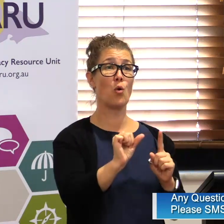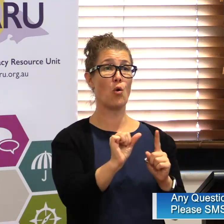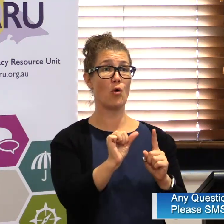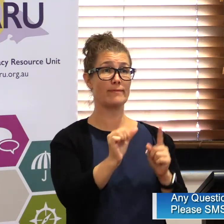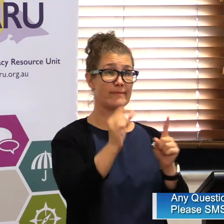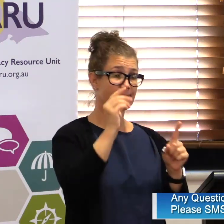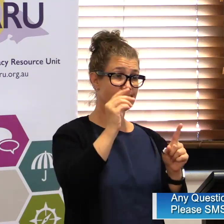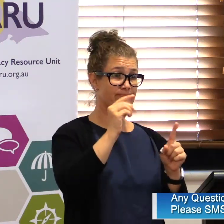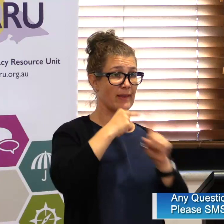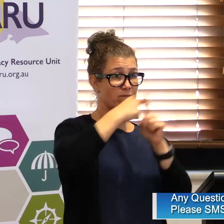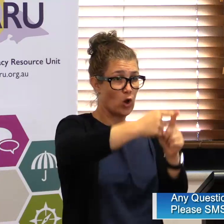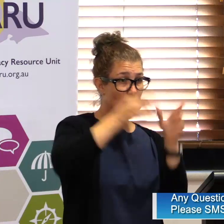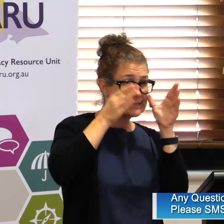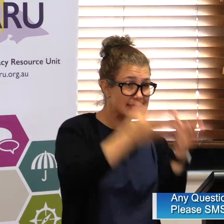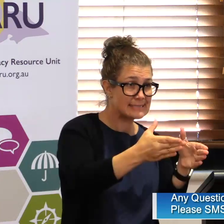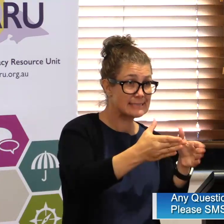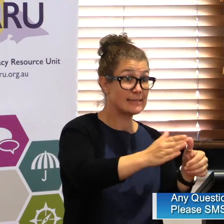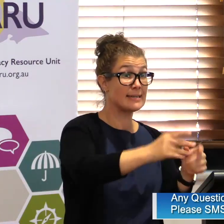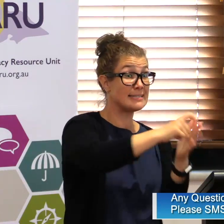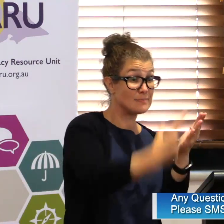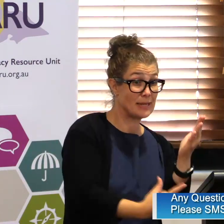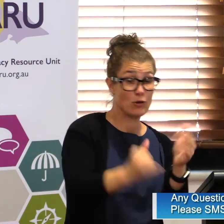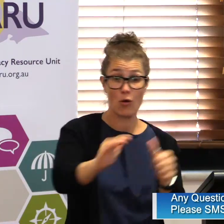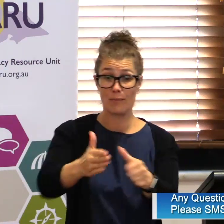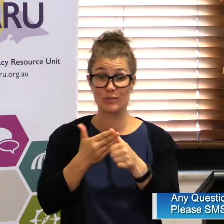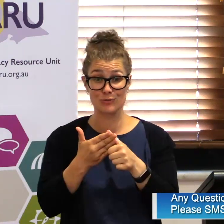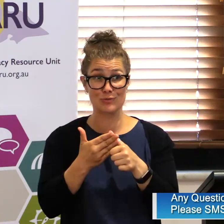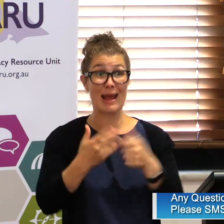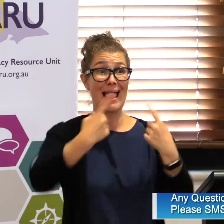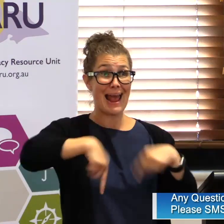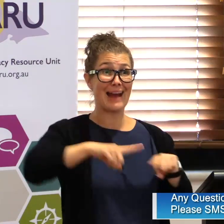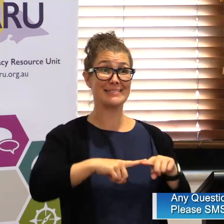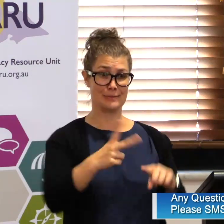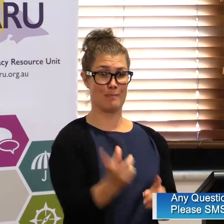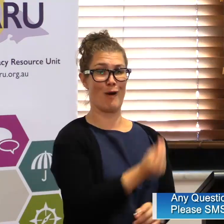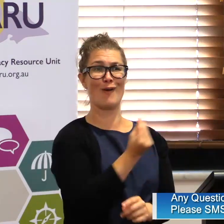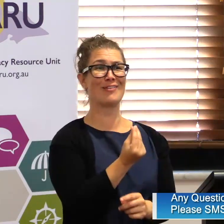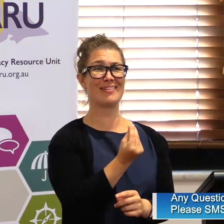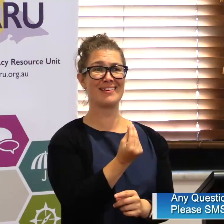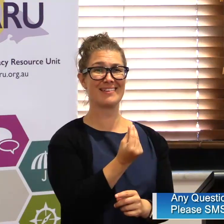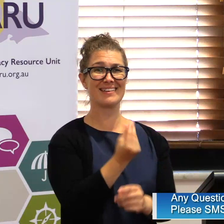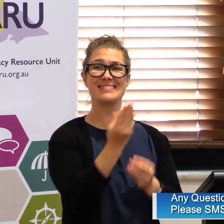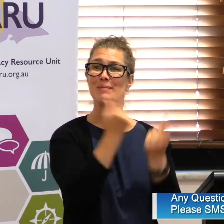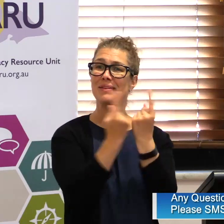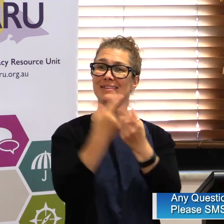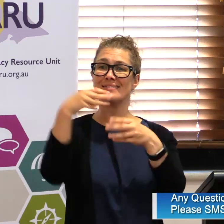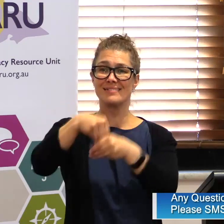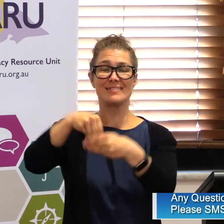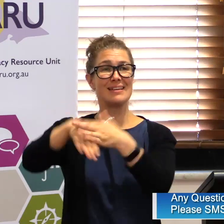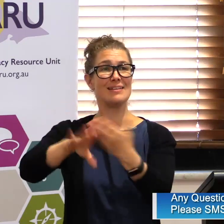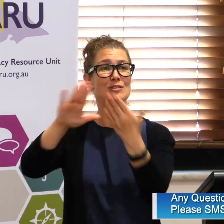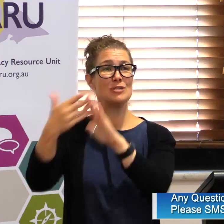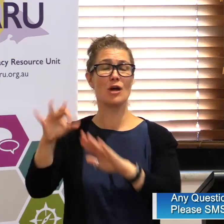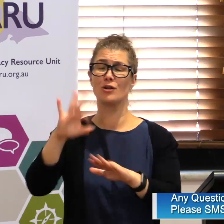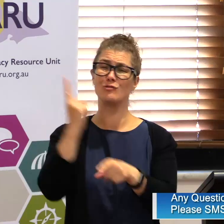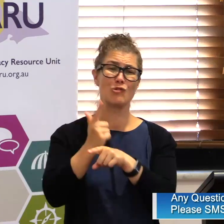it an Aboriginal lane? Our lane is that intersection. There'll be things in Aboriginal communities I don't talk about land rights. I don't